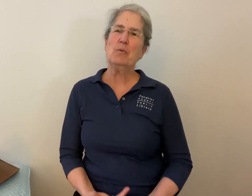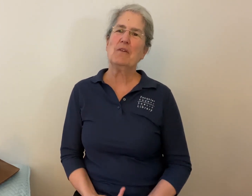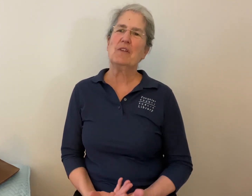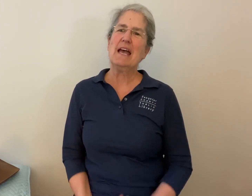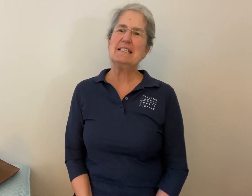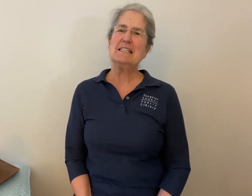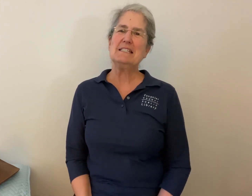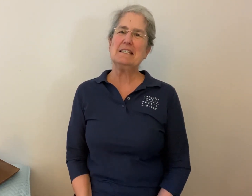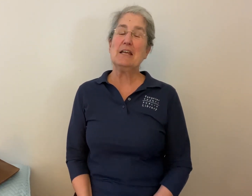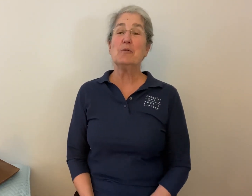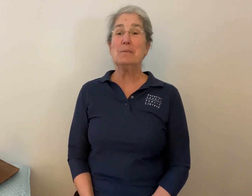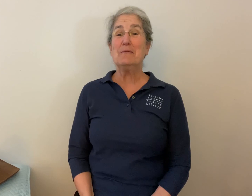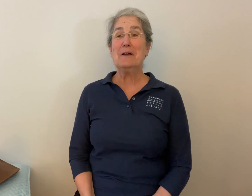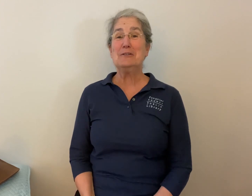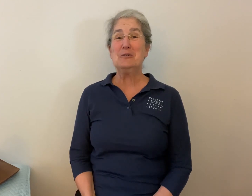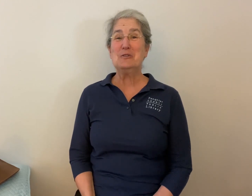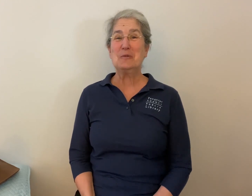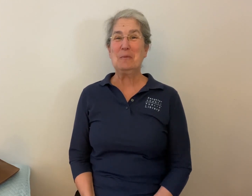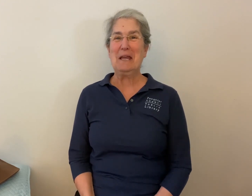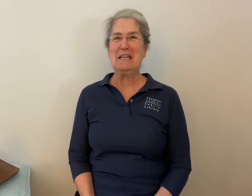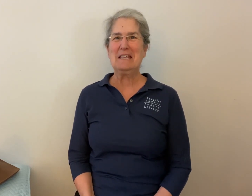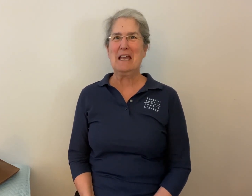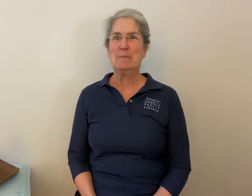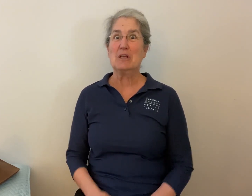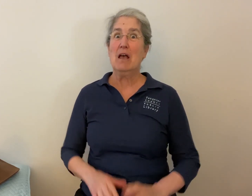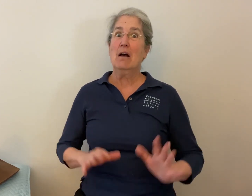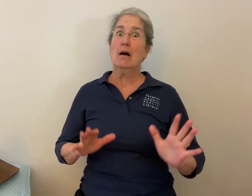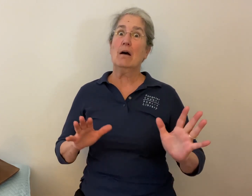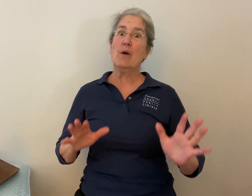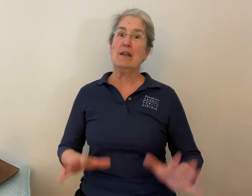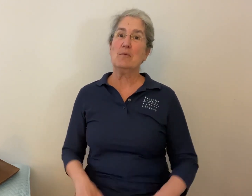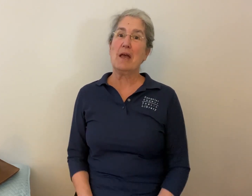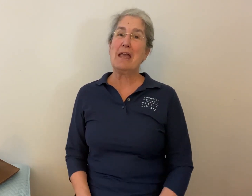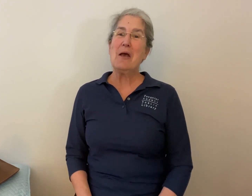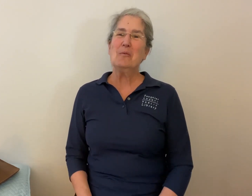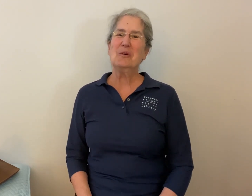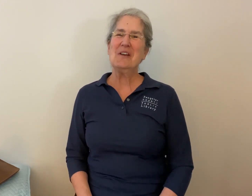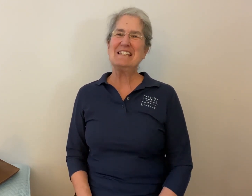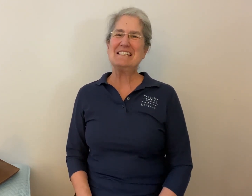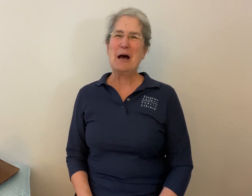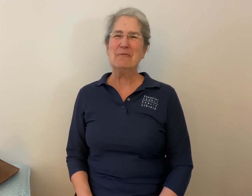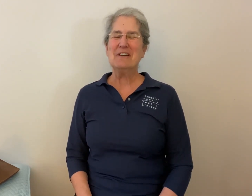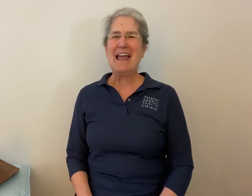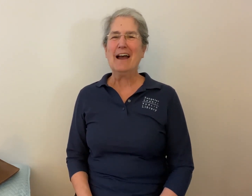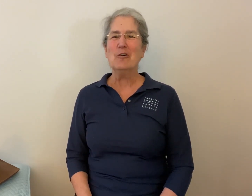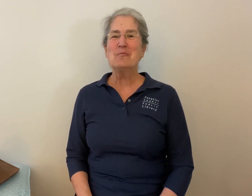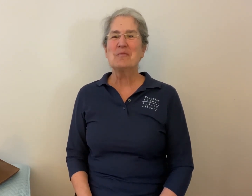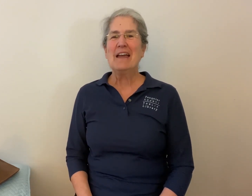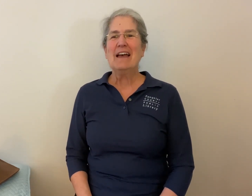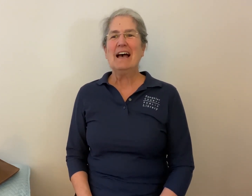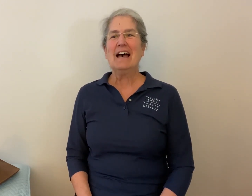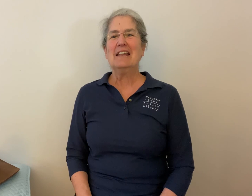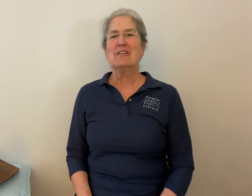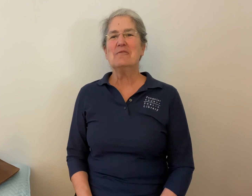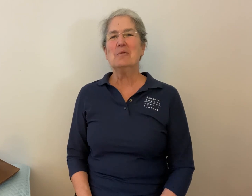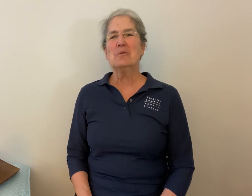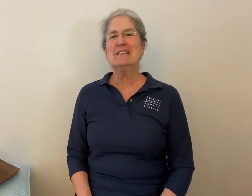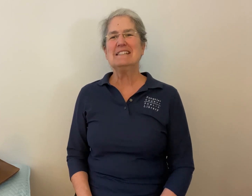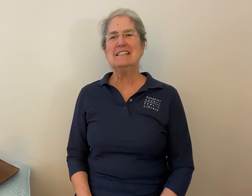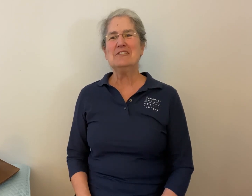for that season. It would be fun to use for playing games. Oh, anyway, we're going to stop for now. I look forward to seeing you